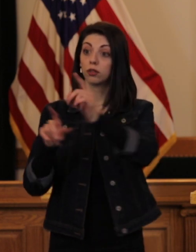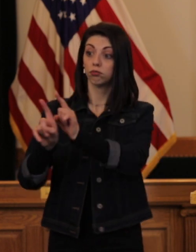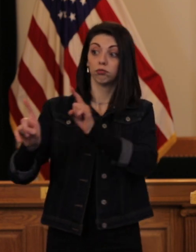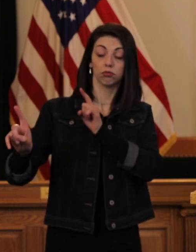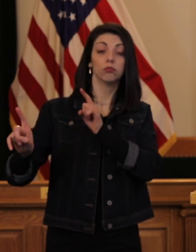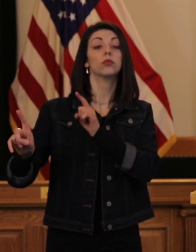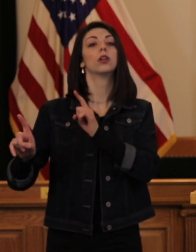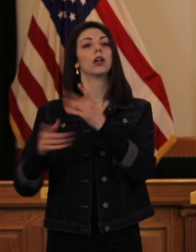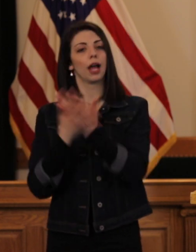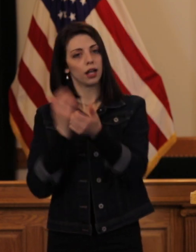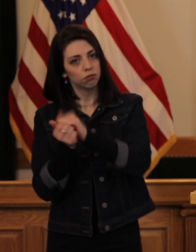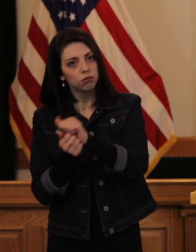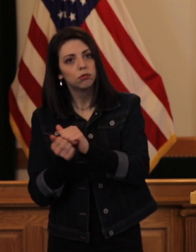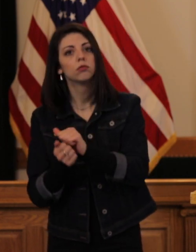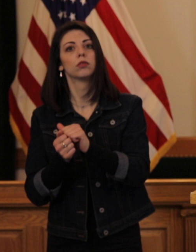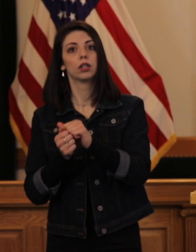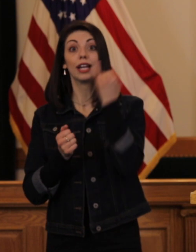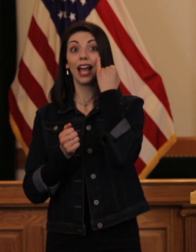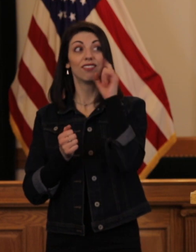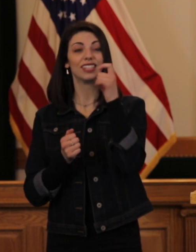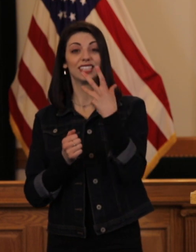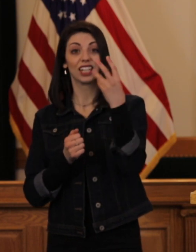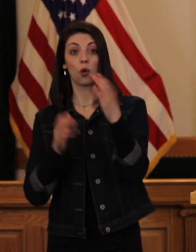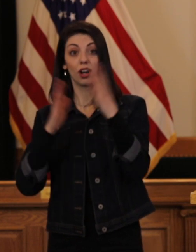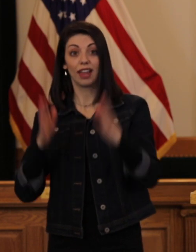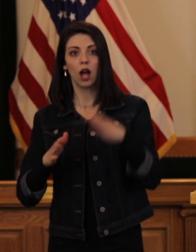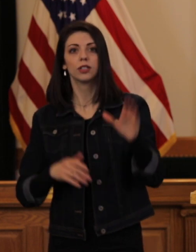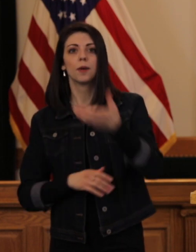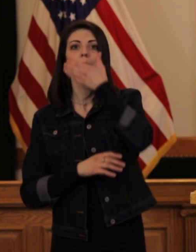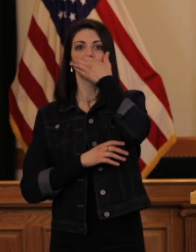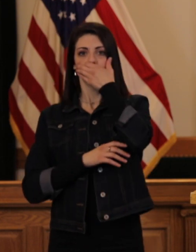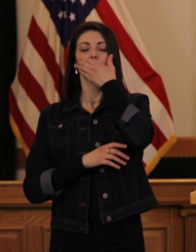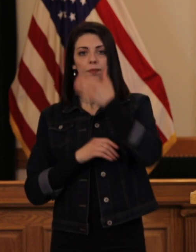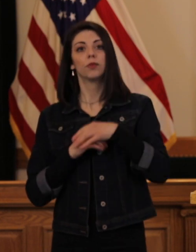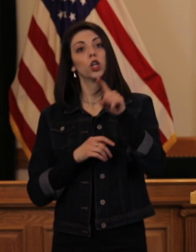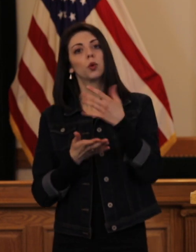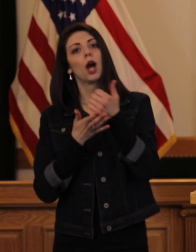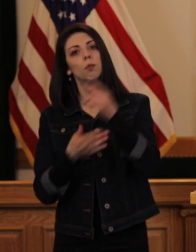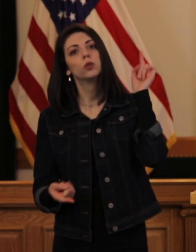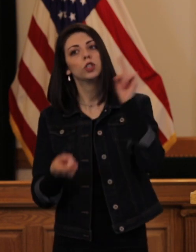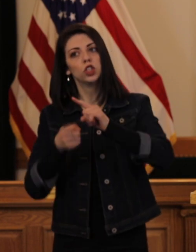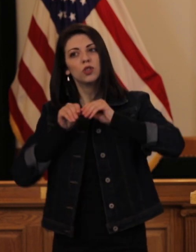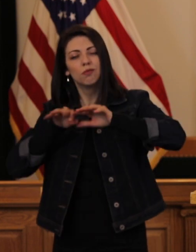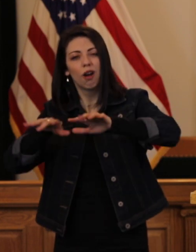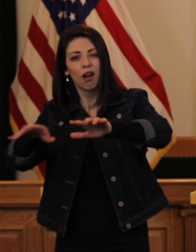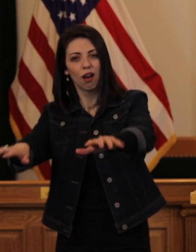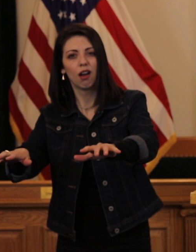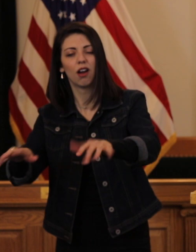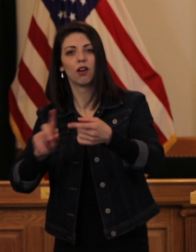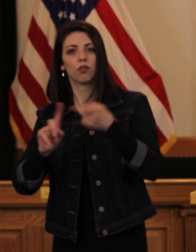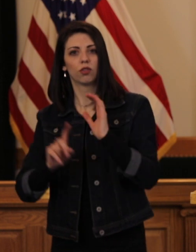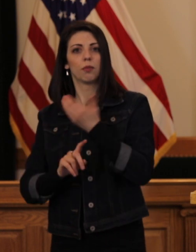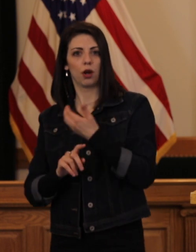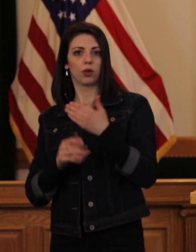hands, wear a mask during those times when you must leave your home. You are helping to reduce the spread of COVID-19 in our community,